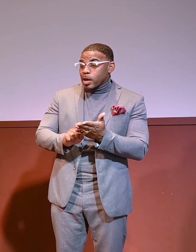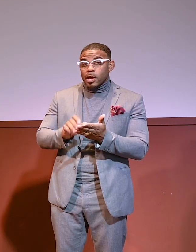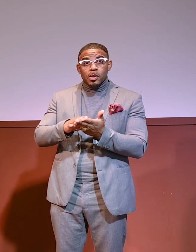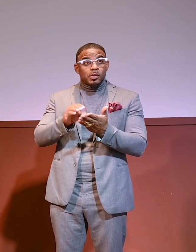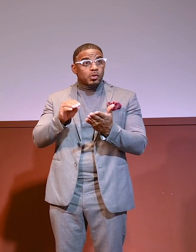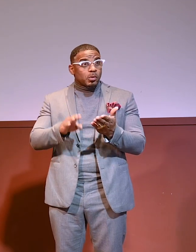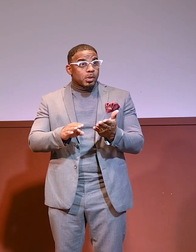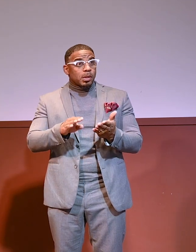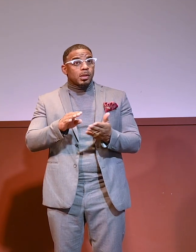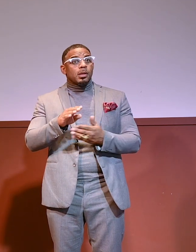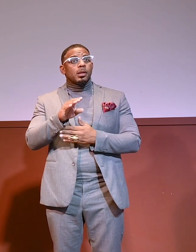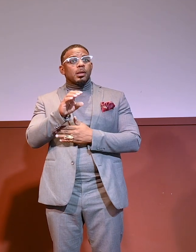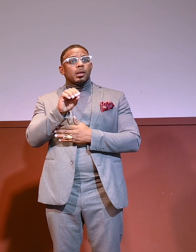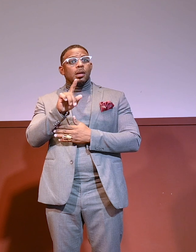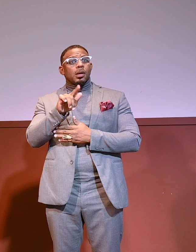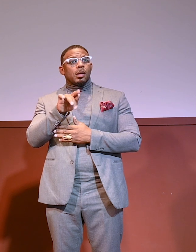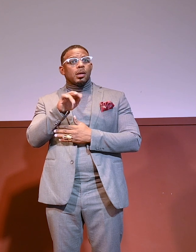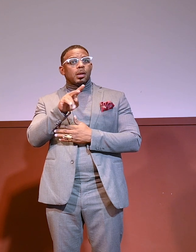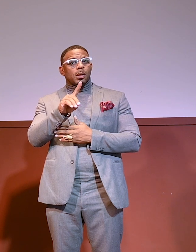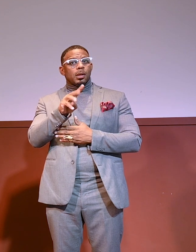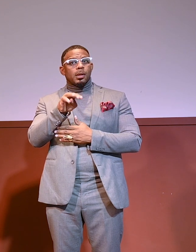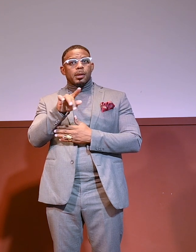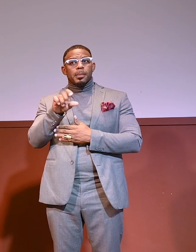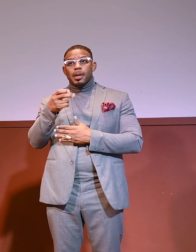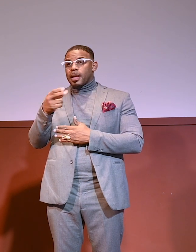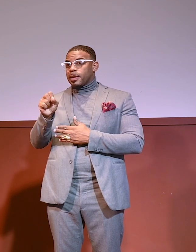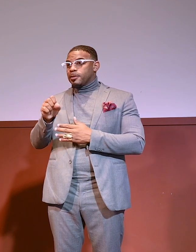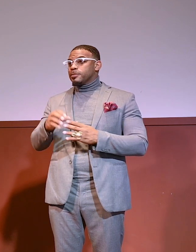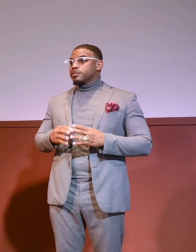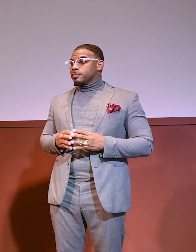student at Oakland Mills High School.